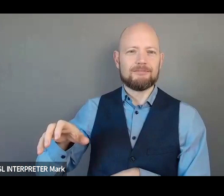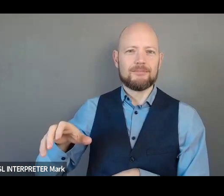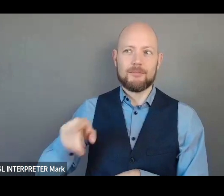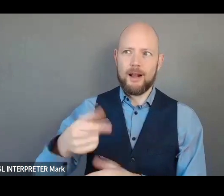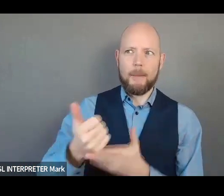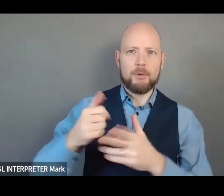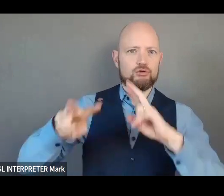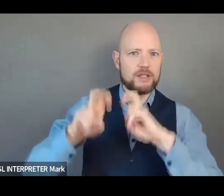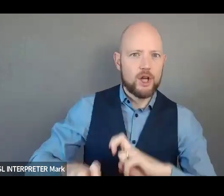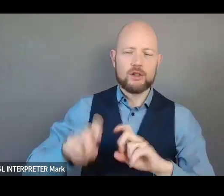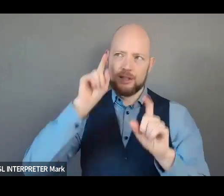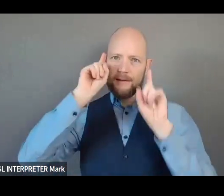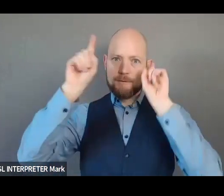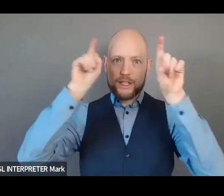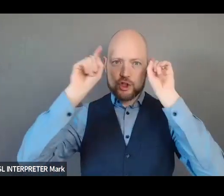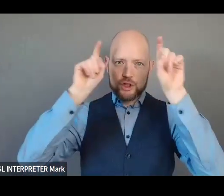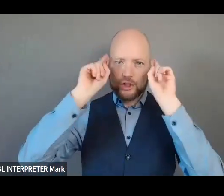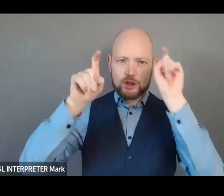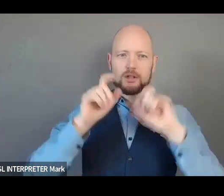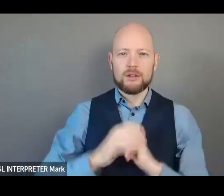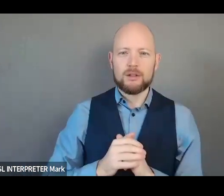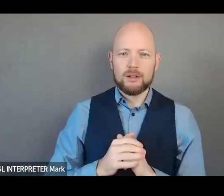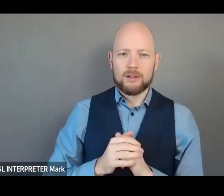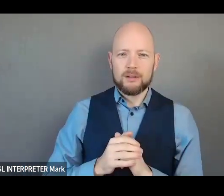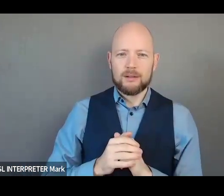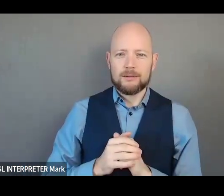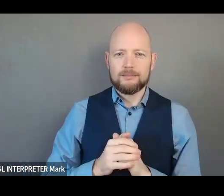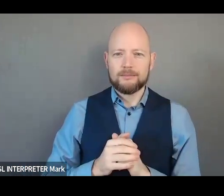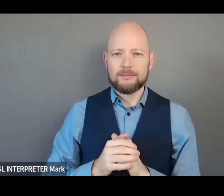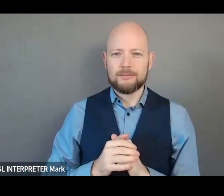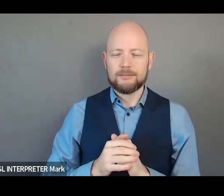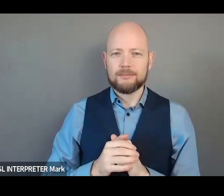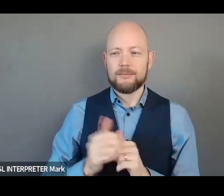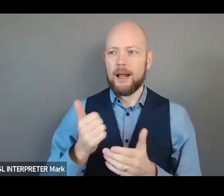certainly kind of covers on the kind of exclusionary kind of things that Kate was mentioning before